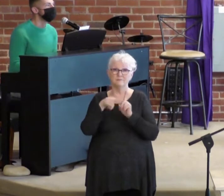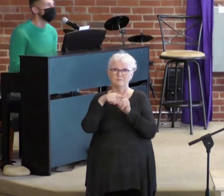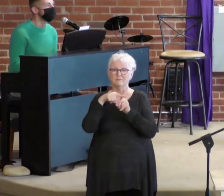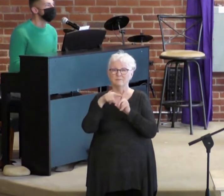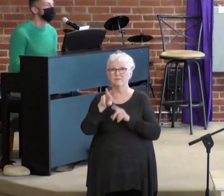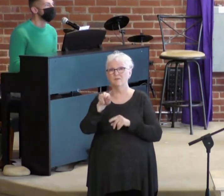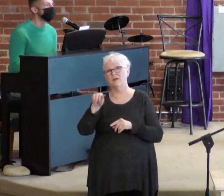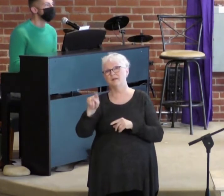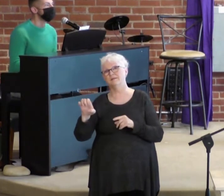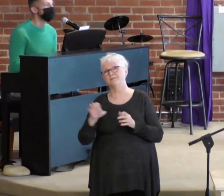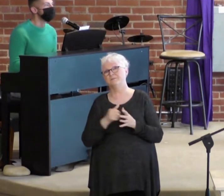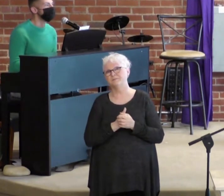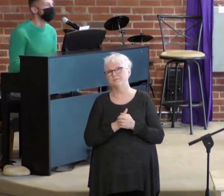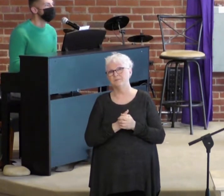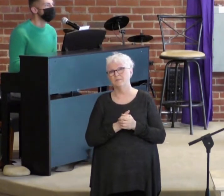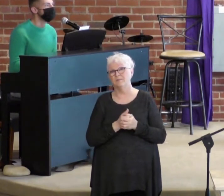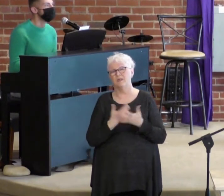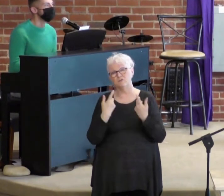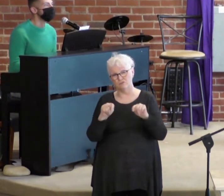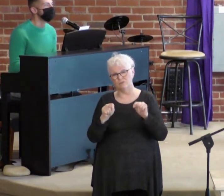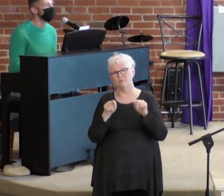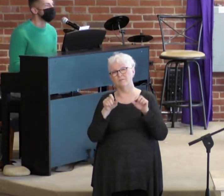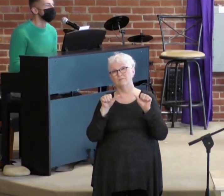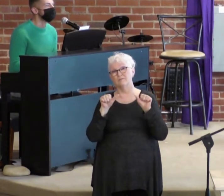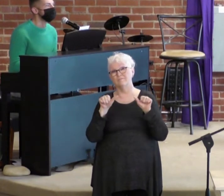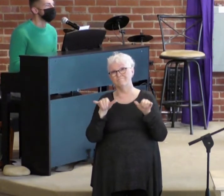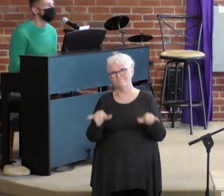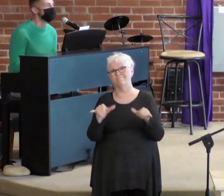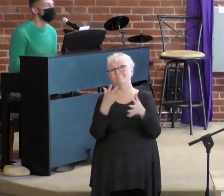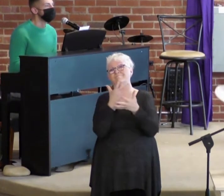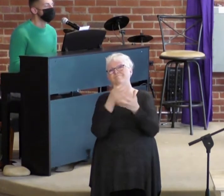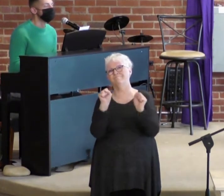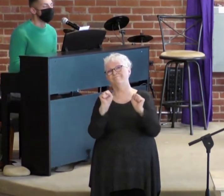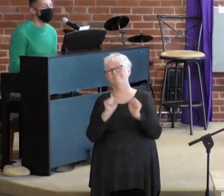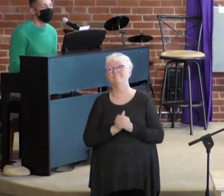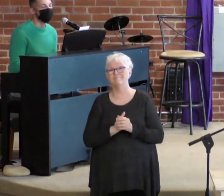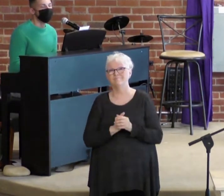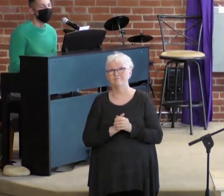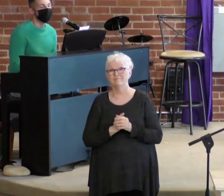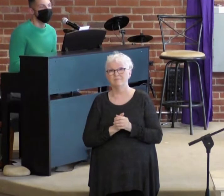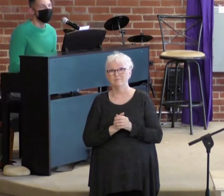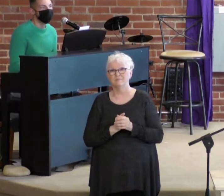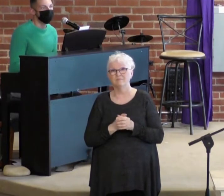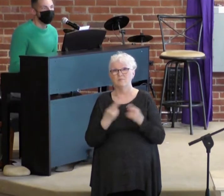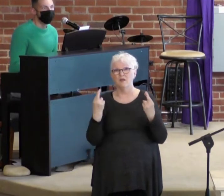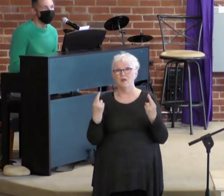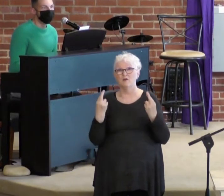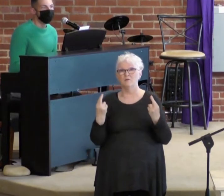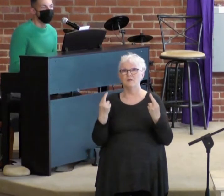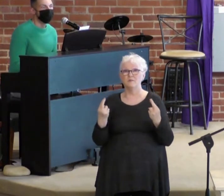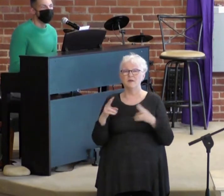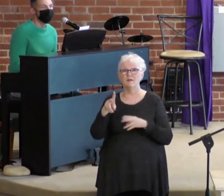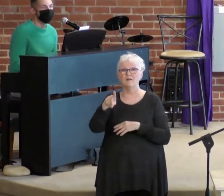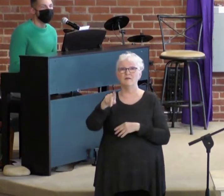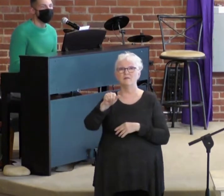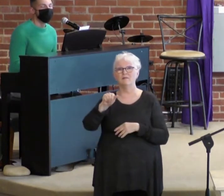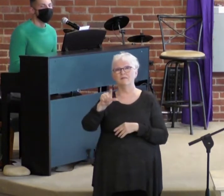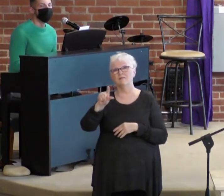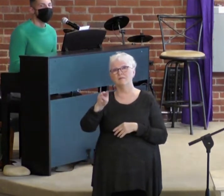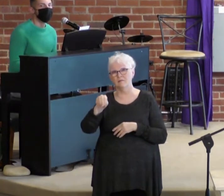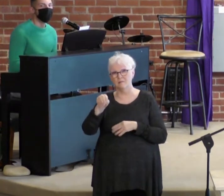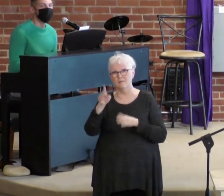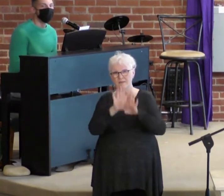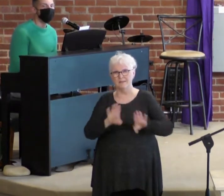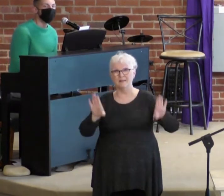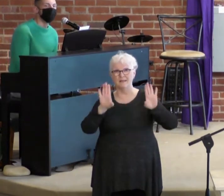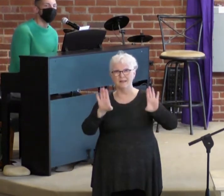certain pockets. So we're trying to be safe, okay? And hopefully by Palm Sunday, which is 2 weeks from